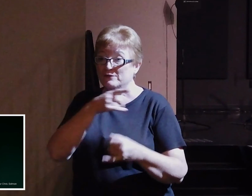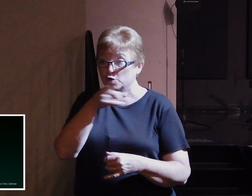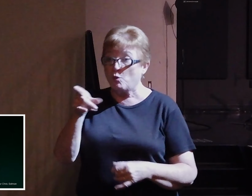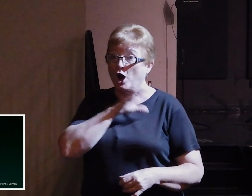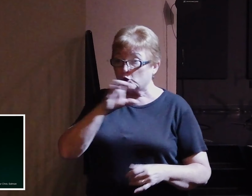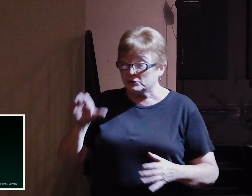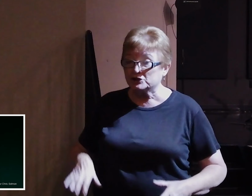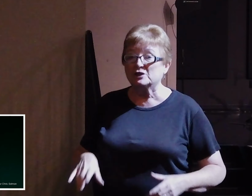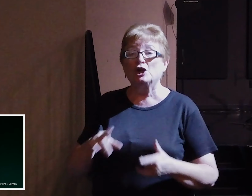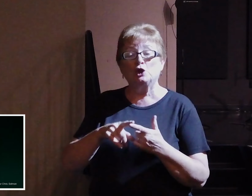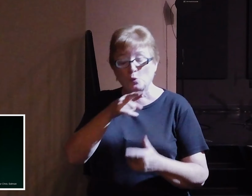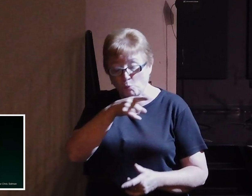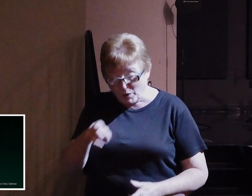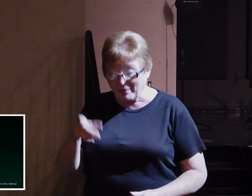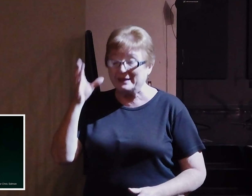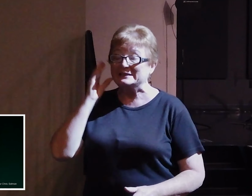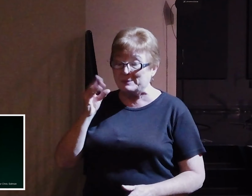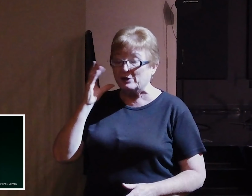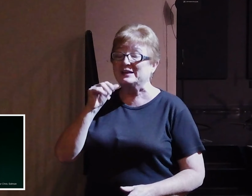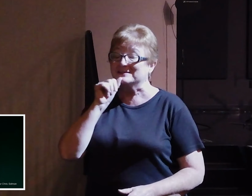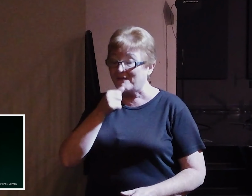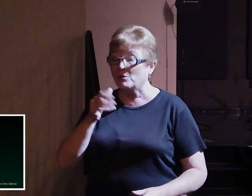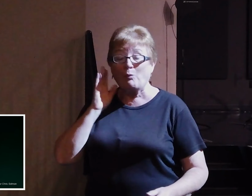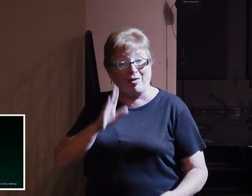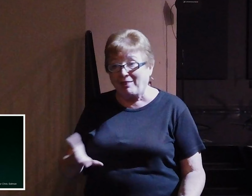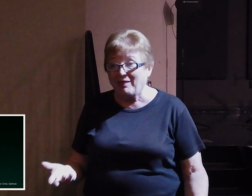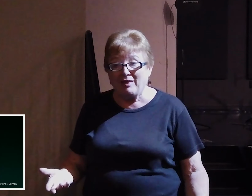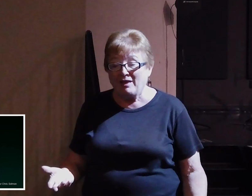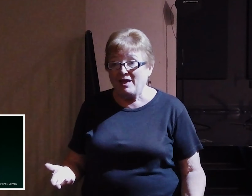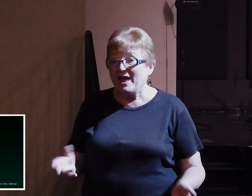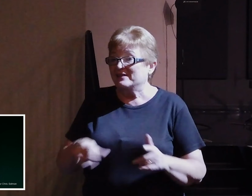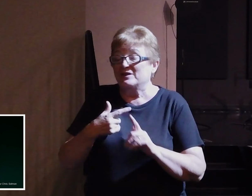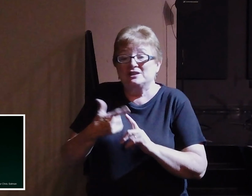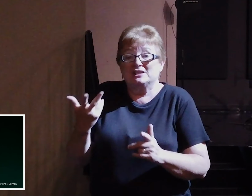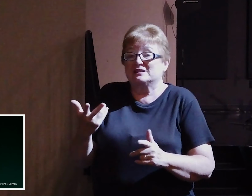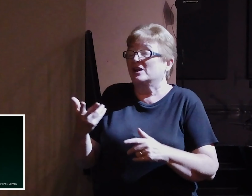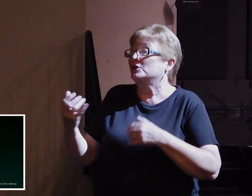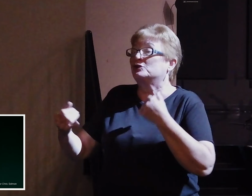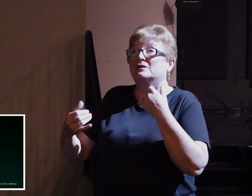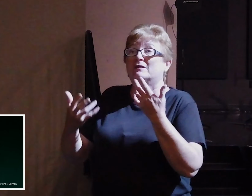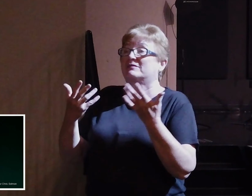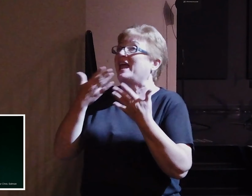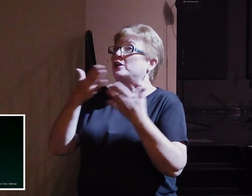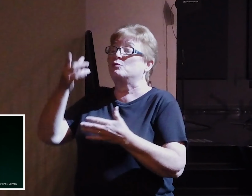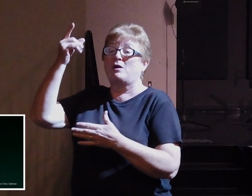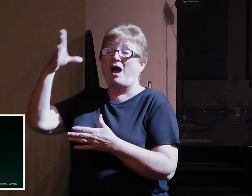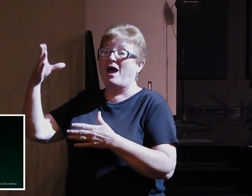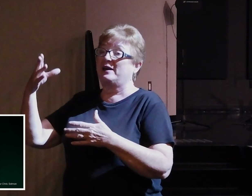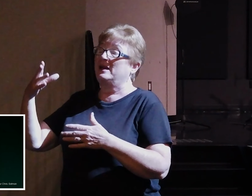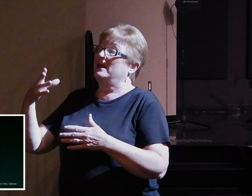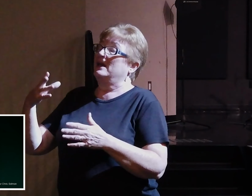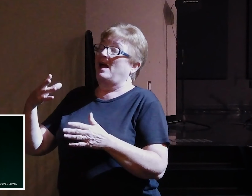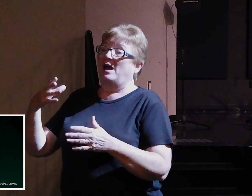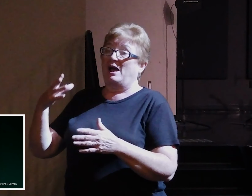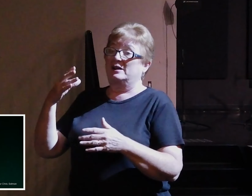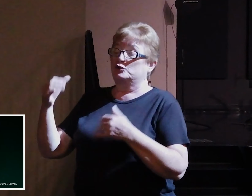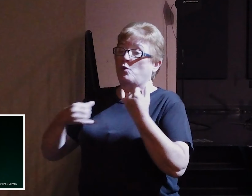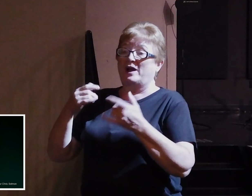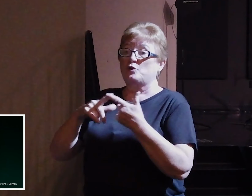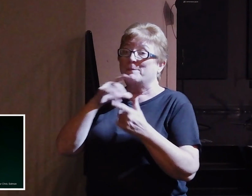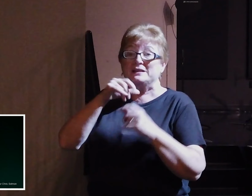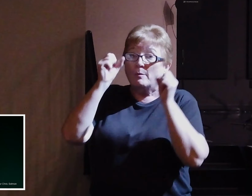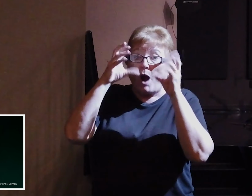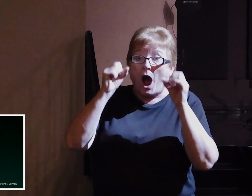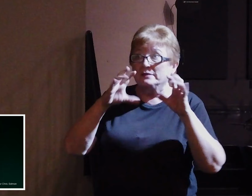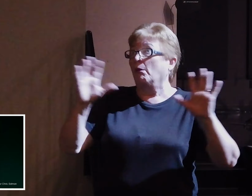you are going to suffer. You will. Don't waste it by, first of all, being surprised and running away